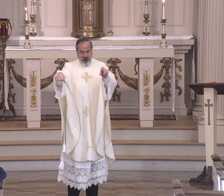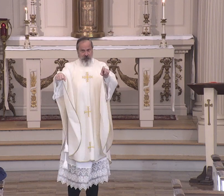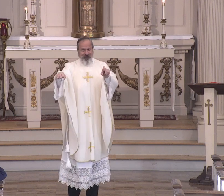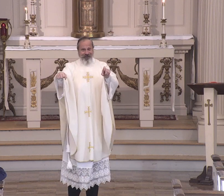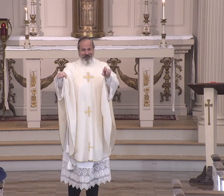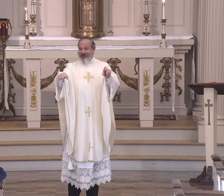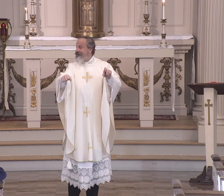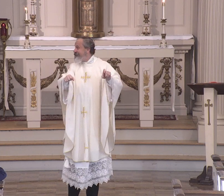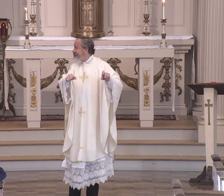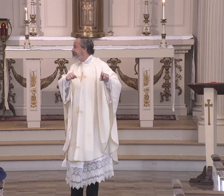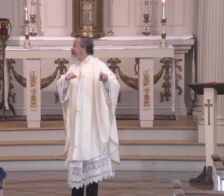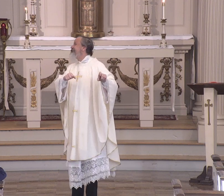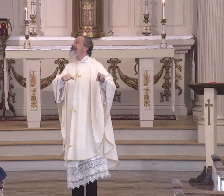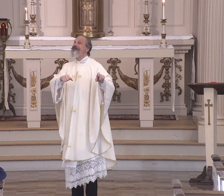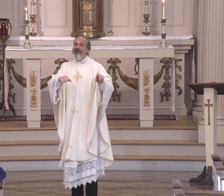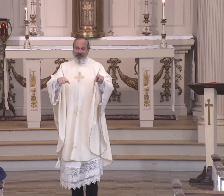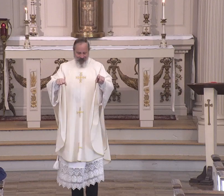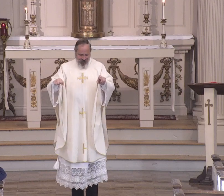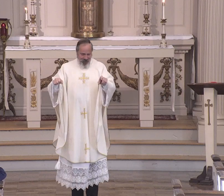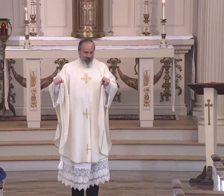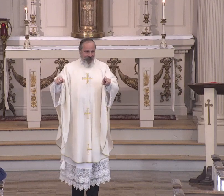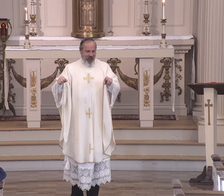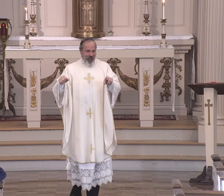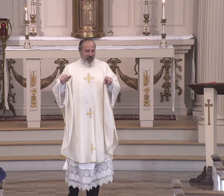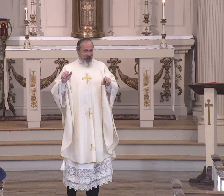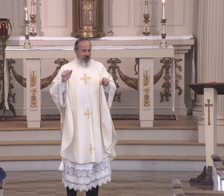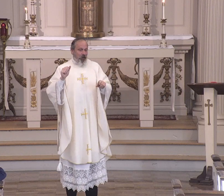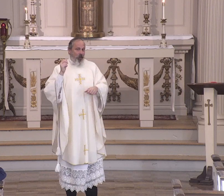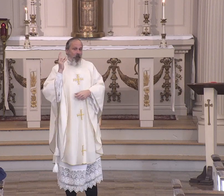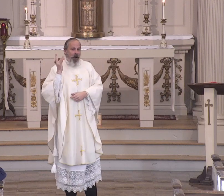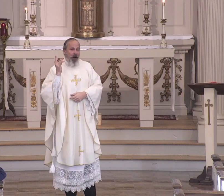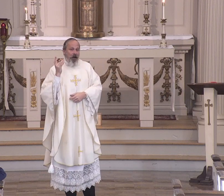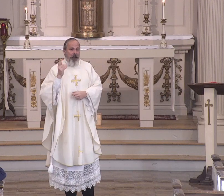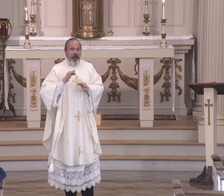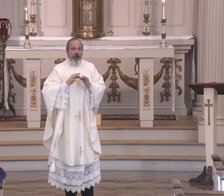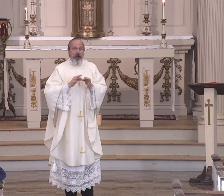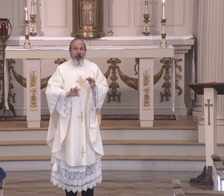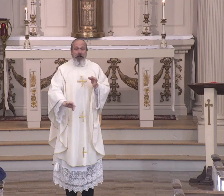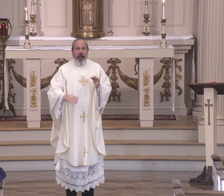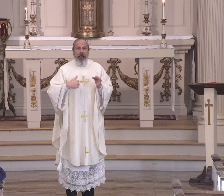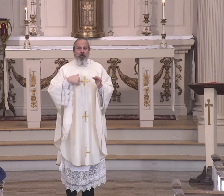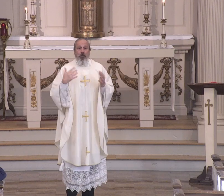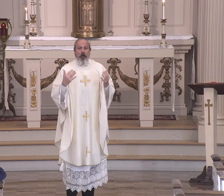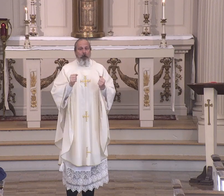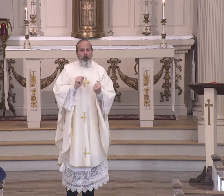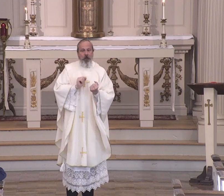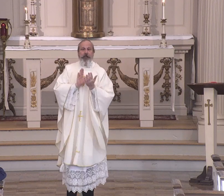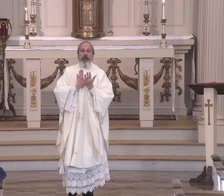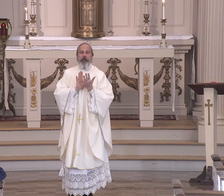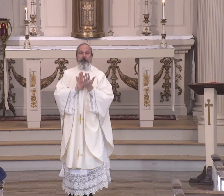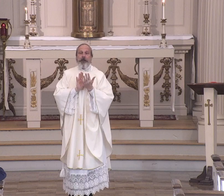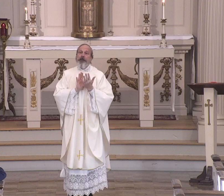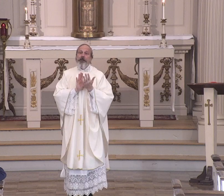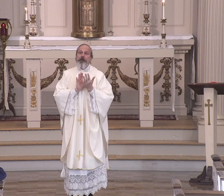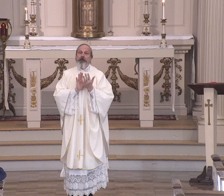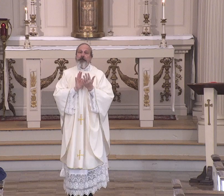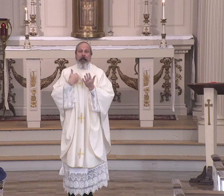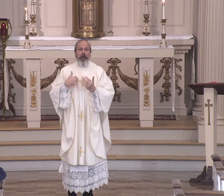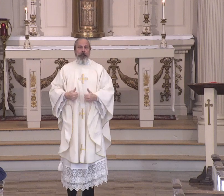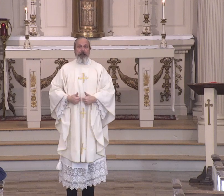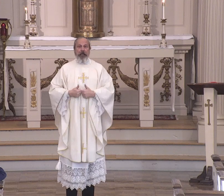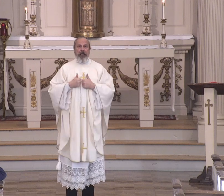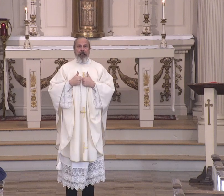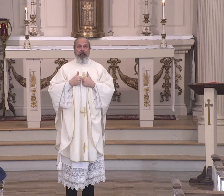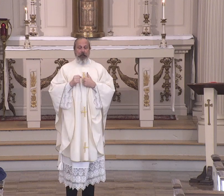Does baby have a powerful influence, though? Yes, the baby does have influence. Just by